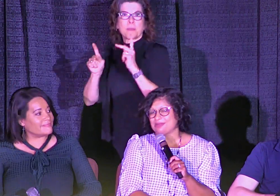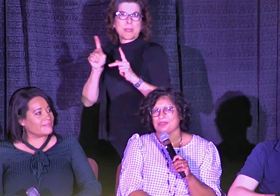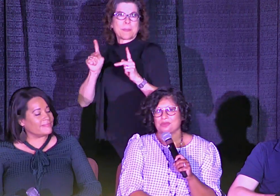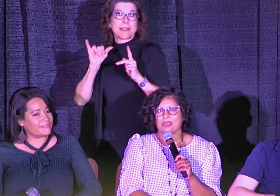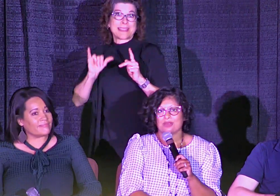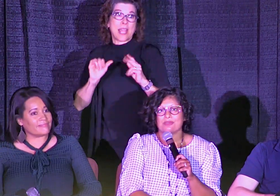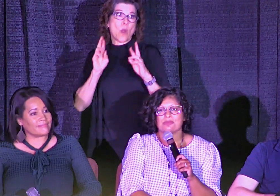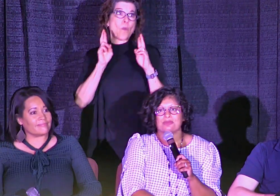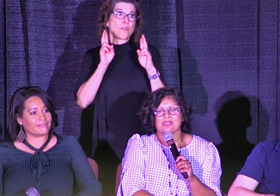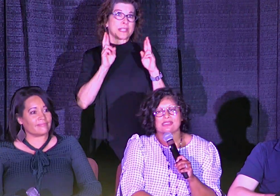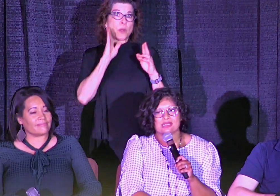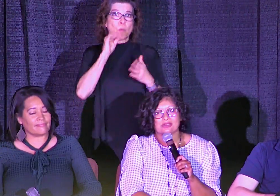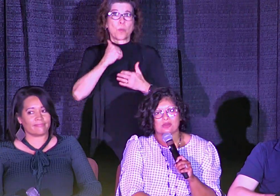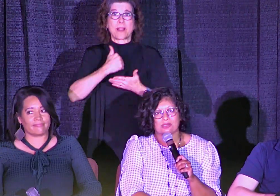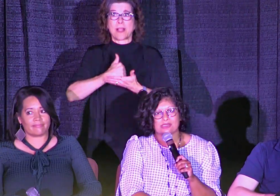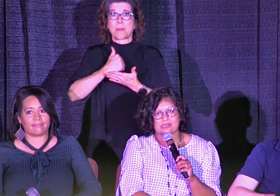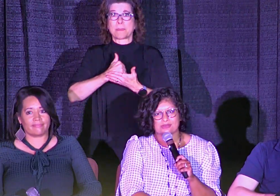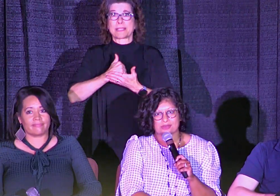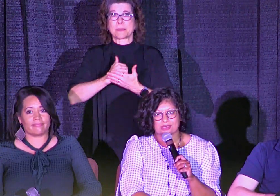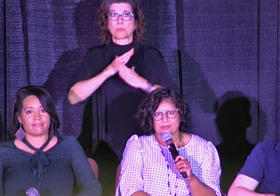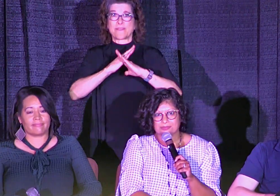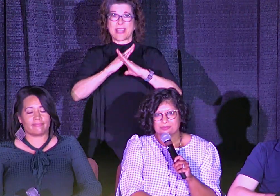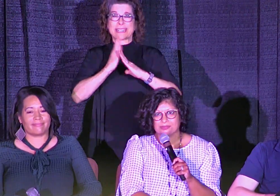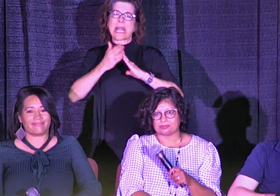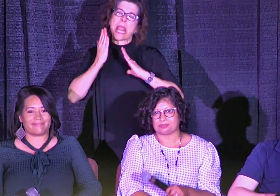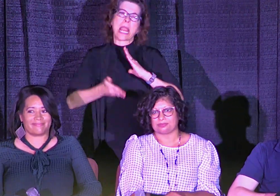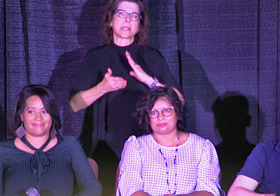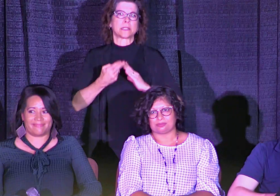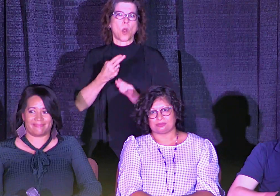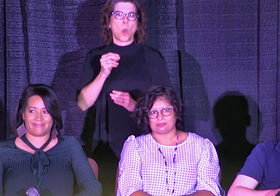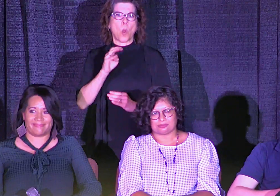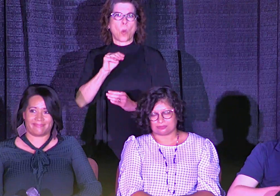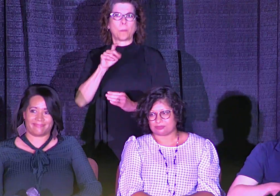hopefully will help us prevent and end homelessness for good.